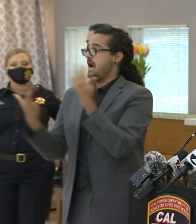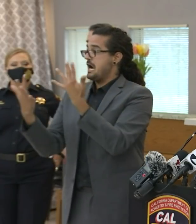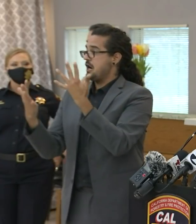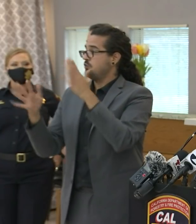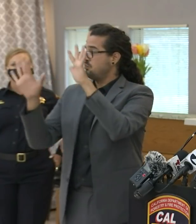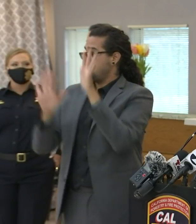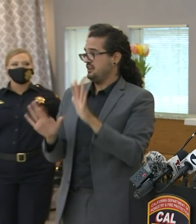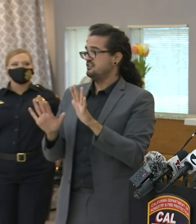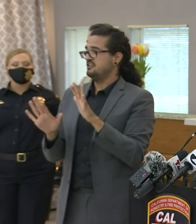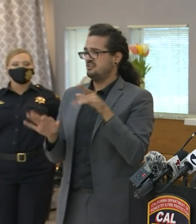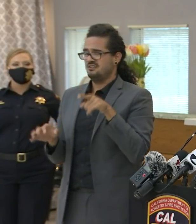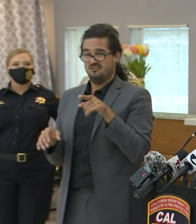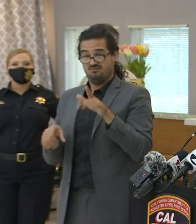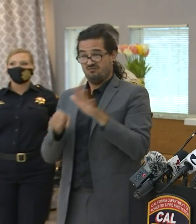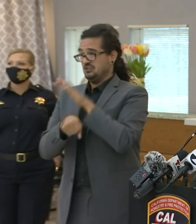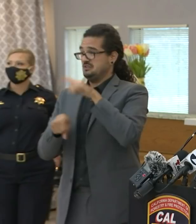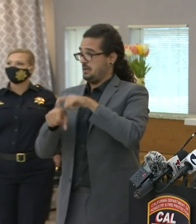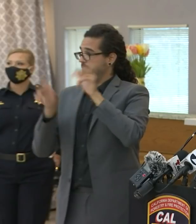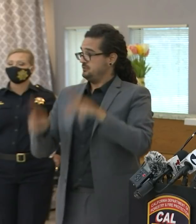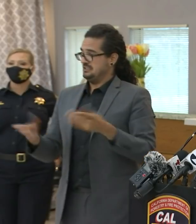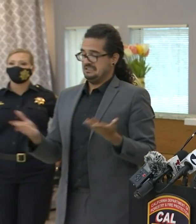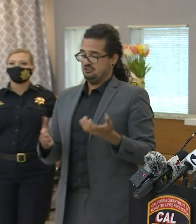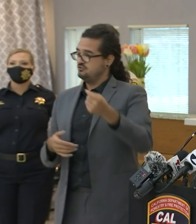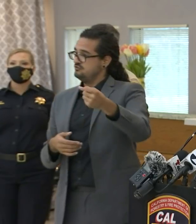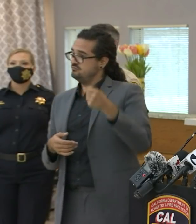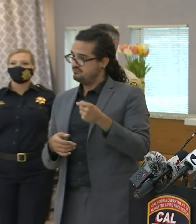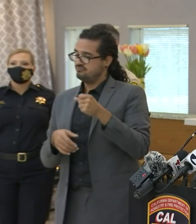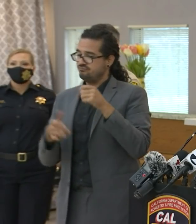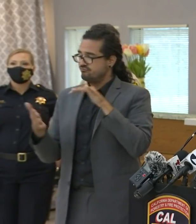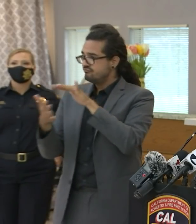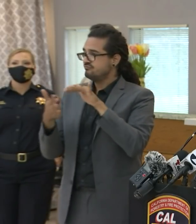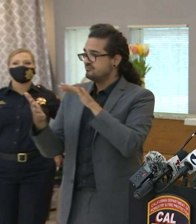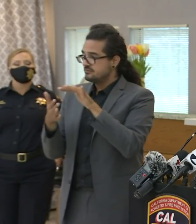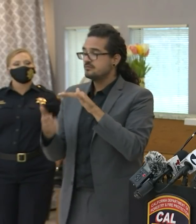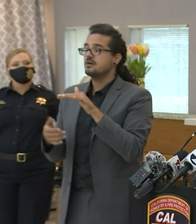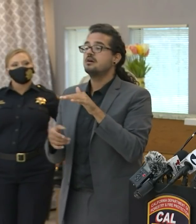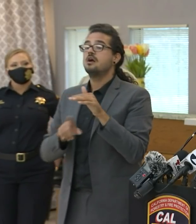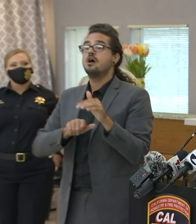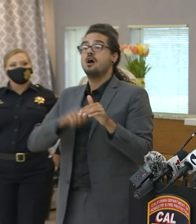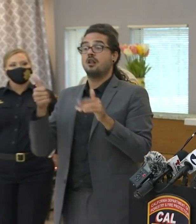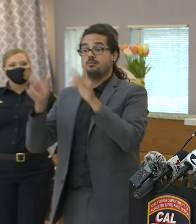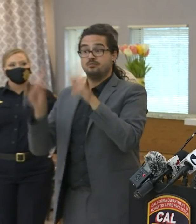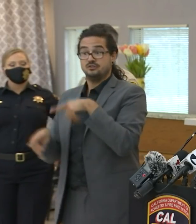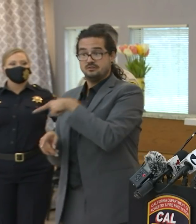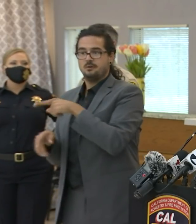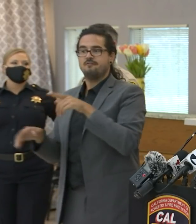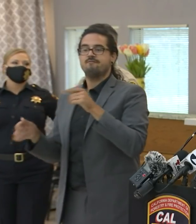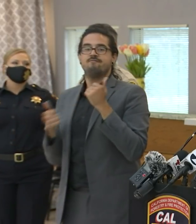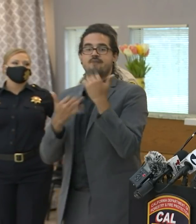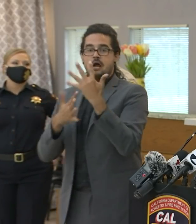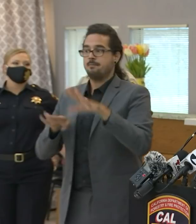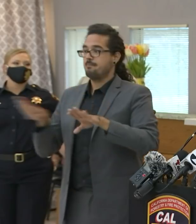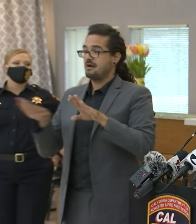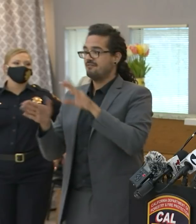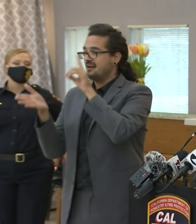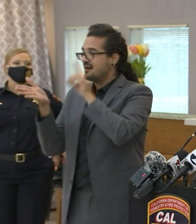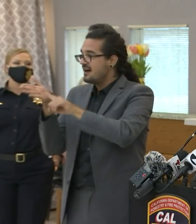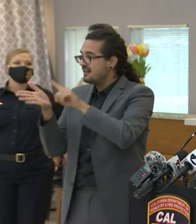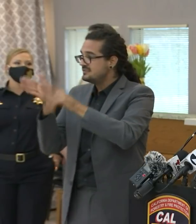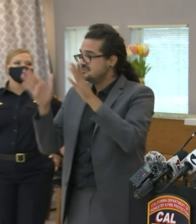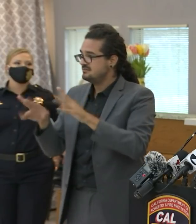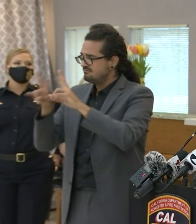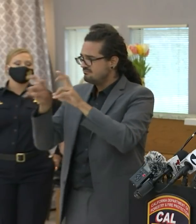So we have that person and also a fire behavior analyst assigned to the team, and so their job and their sole job is to look at these things and